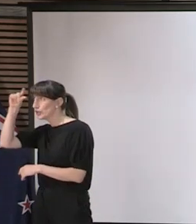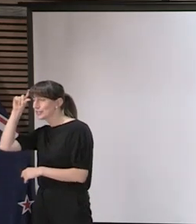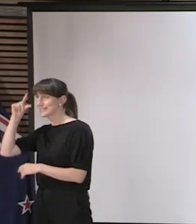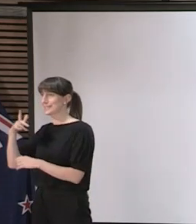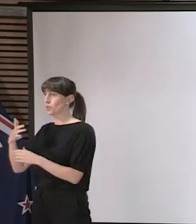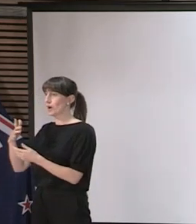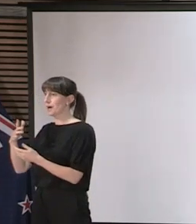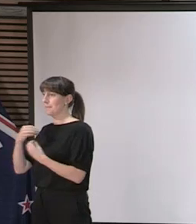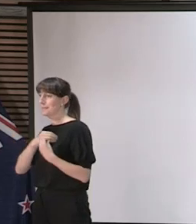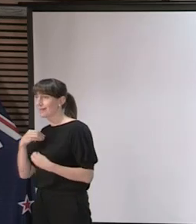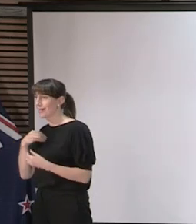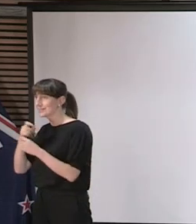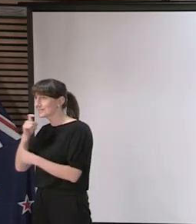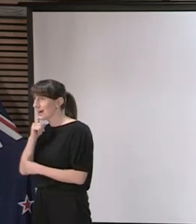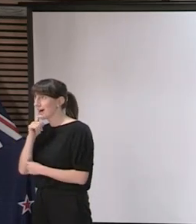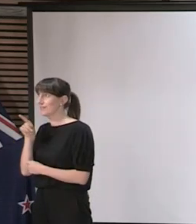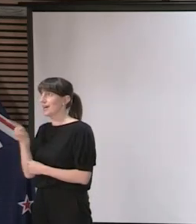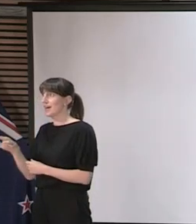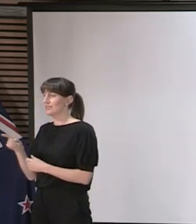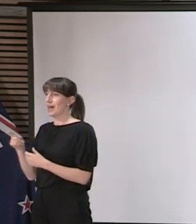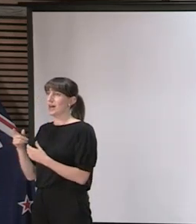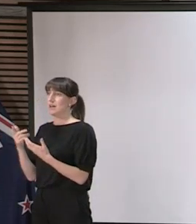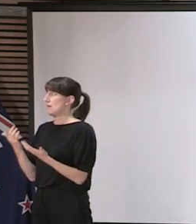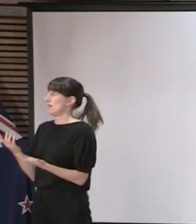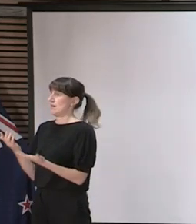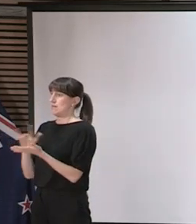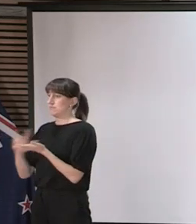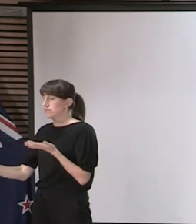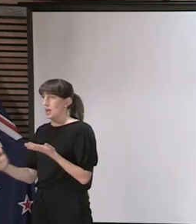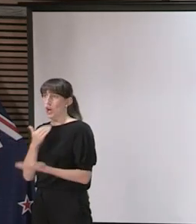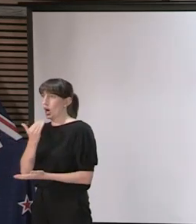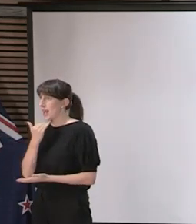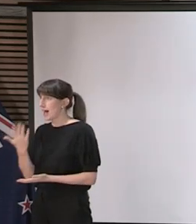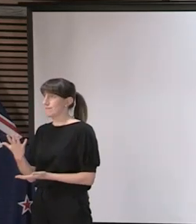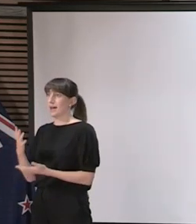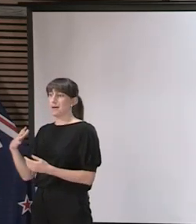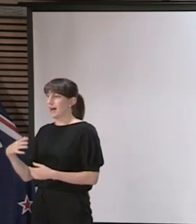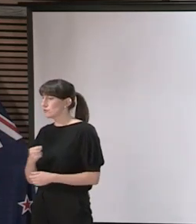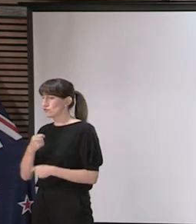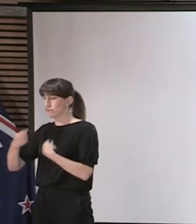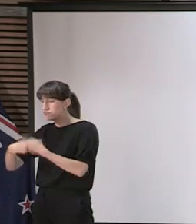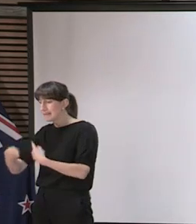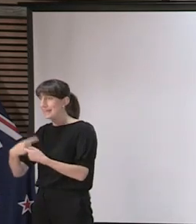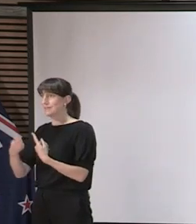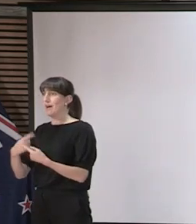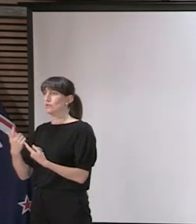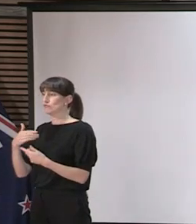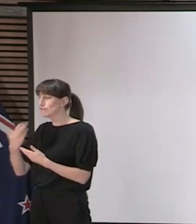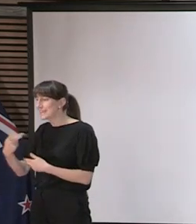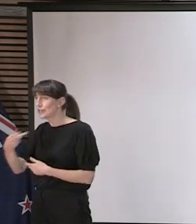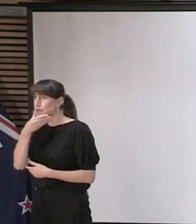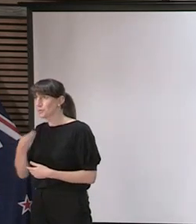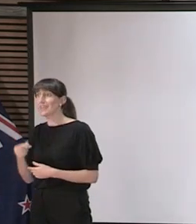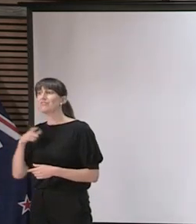aren't recycling gear to reuse it. We know that's incorrect. So why should Kiwi health workers have confidence in what you're saying in these press conferences?